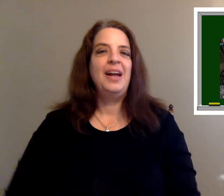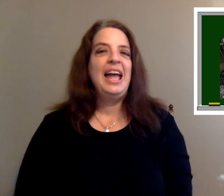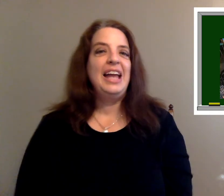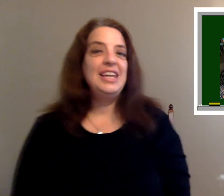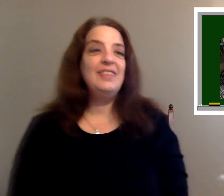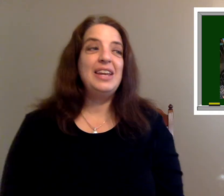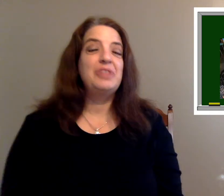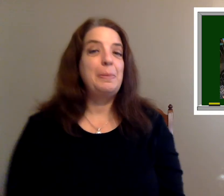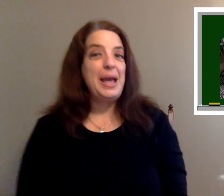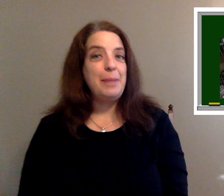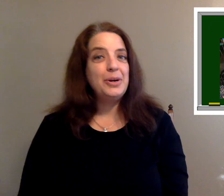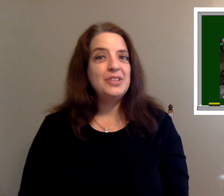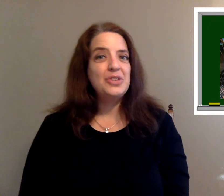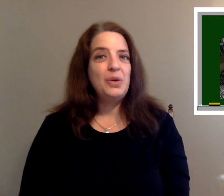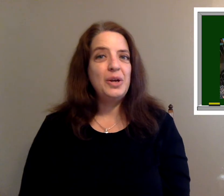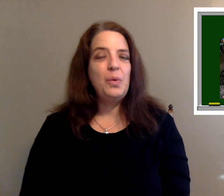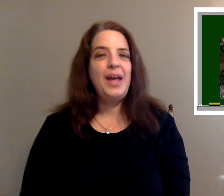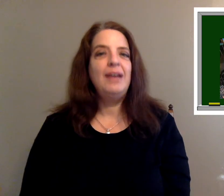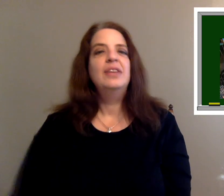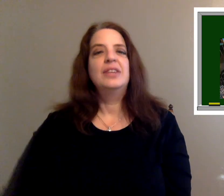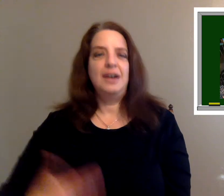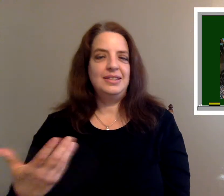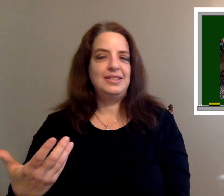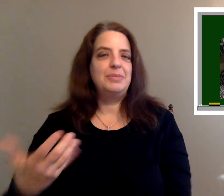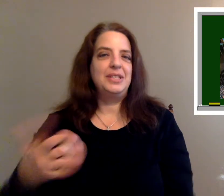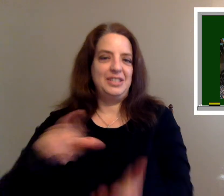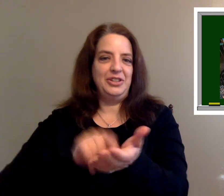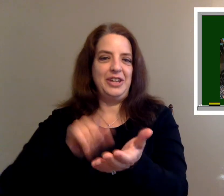And even if the paper is going away, the concept is still there.